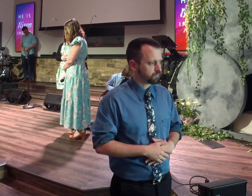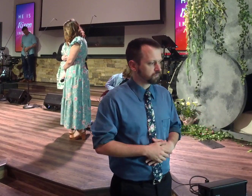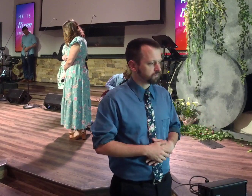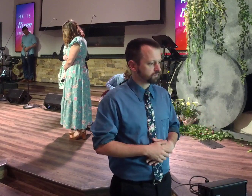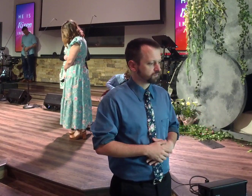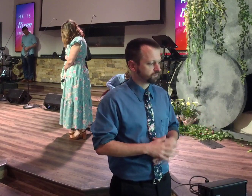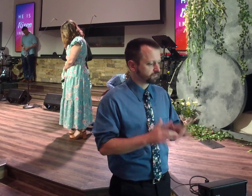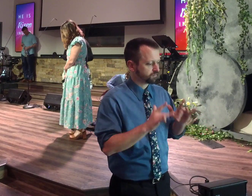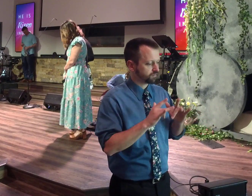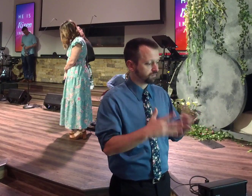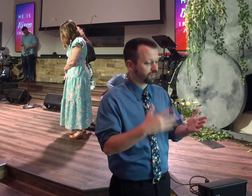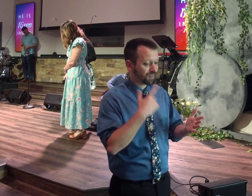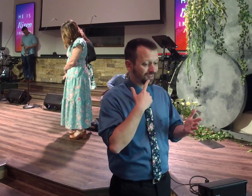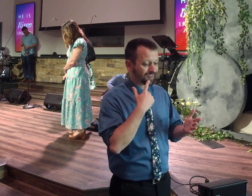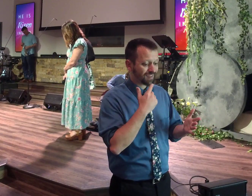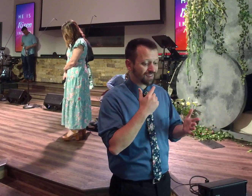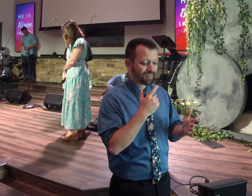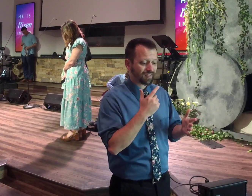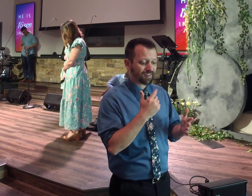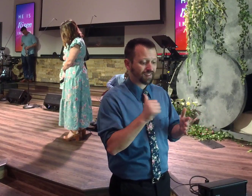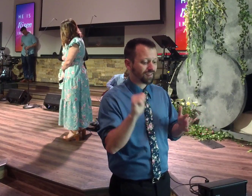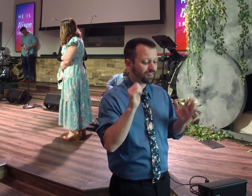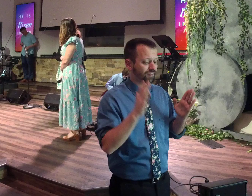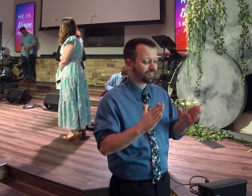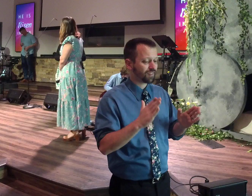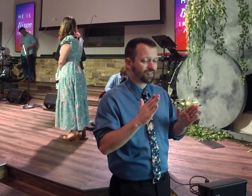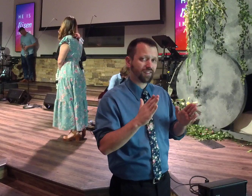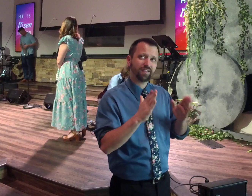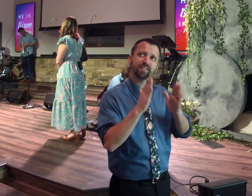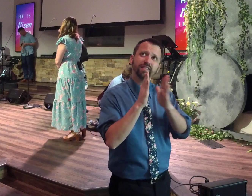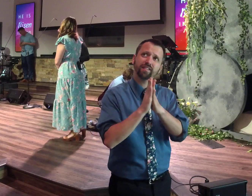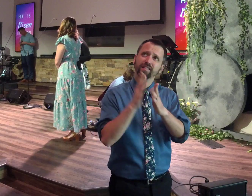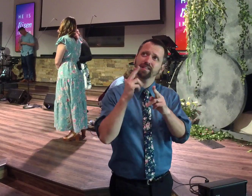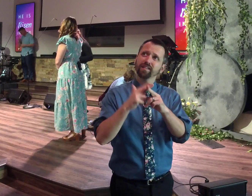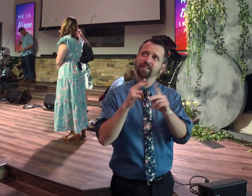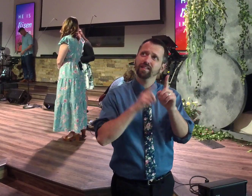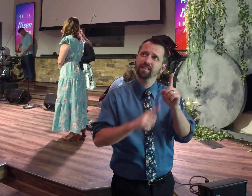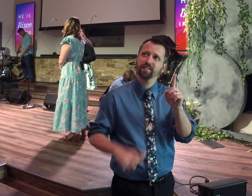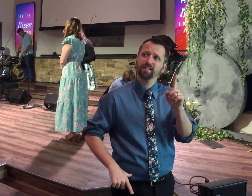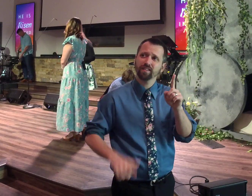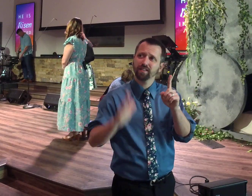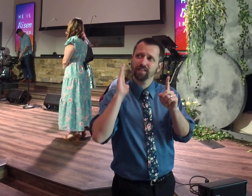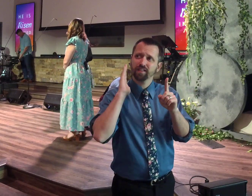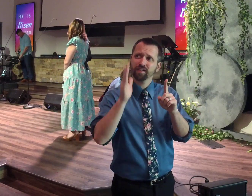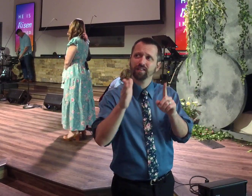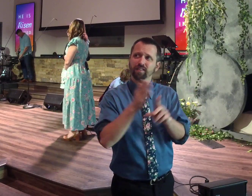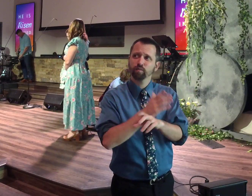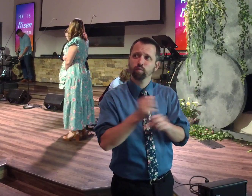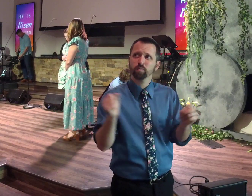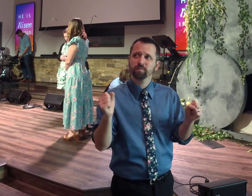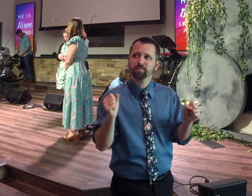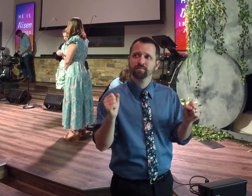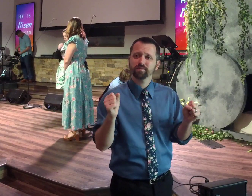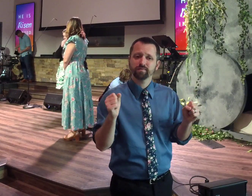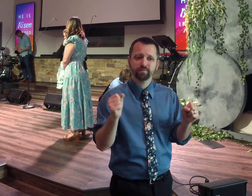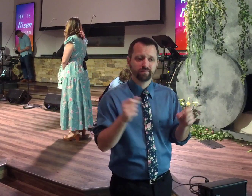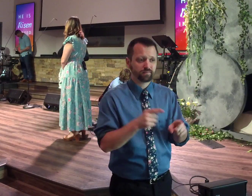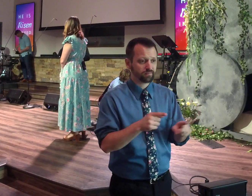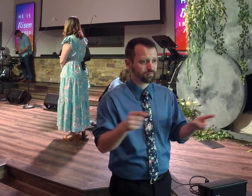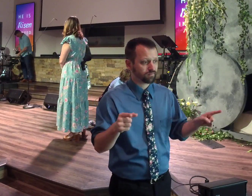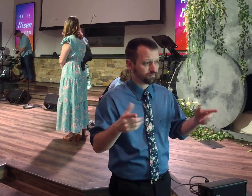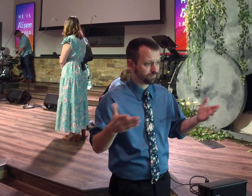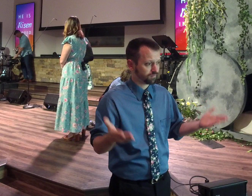The Bible says, whosoever shall call upon the name of the Lord shall be saved. So if you're here this